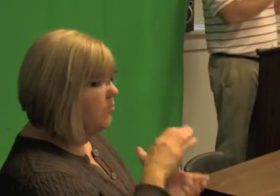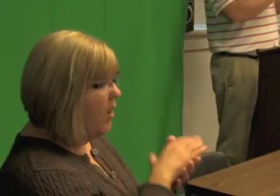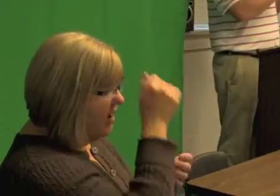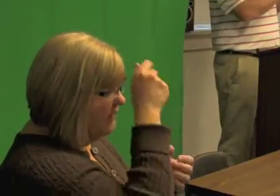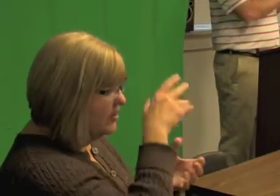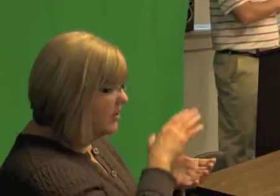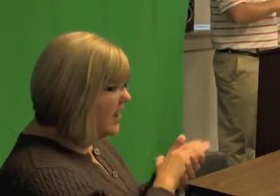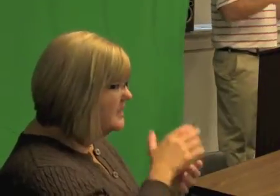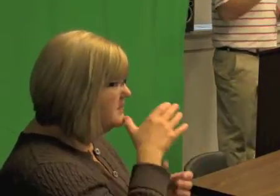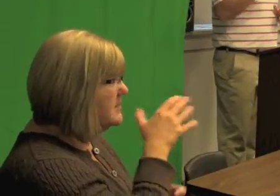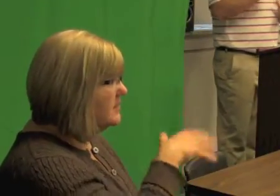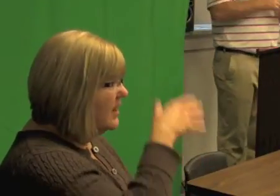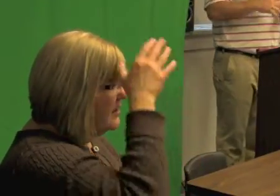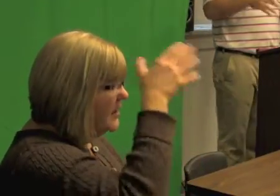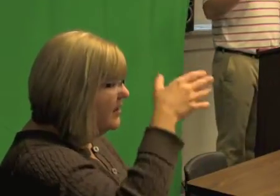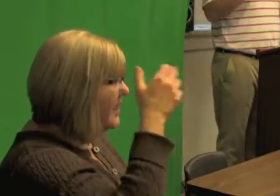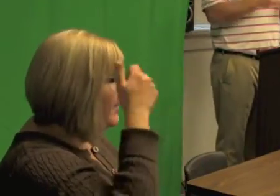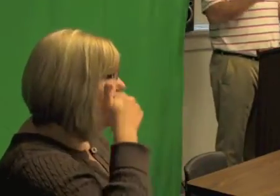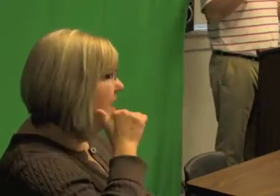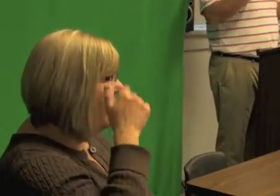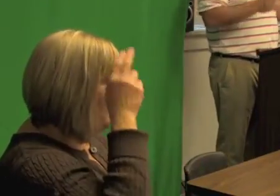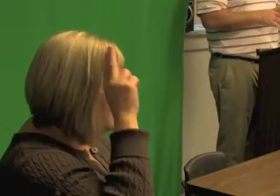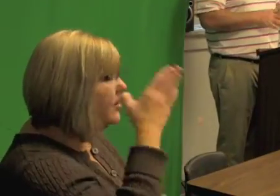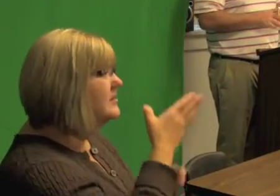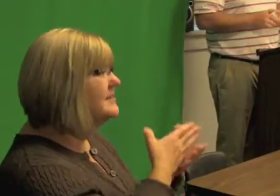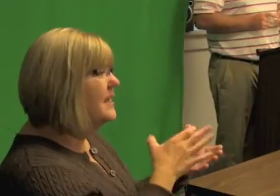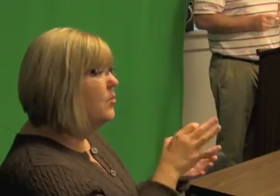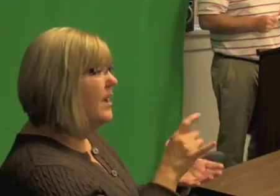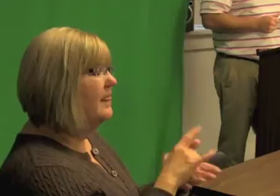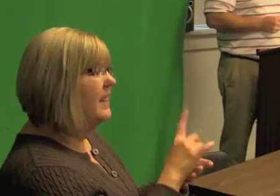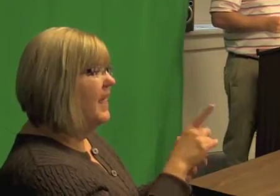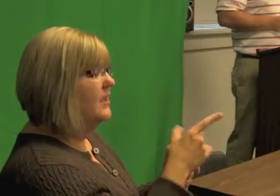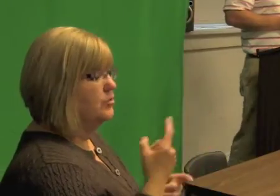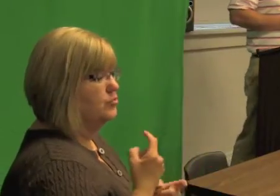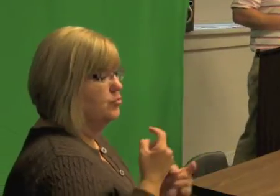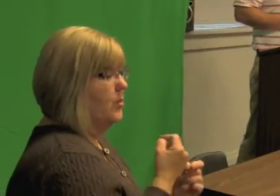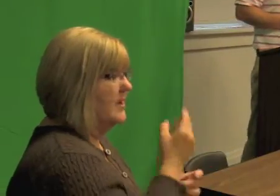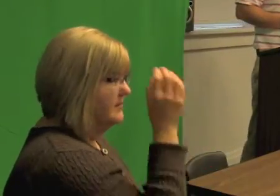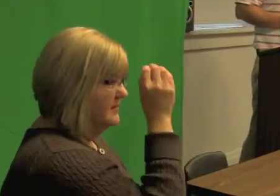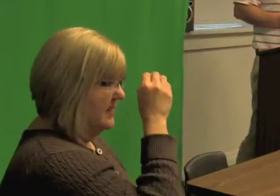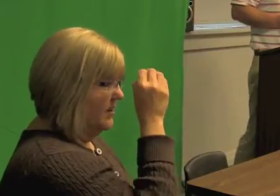a grandparent, an aunt, uncle. It could be just somebody you trust their opinion of.